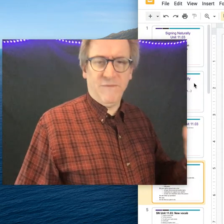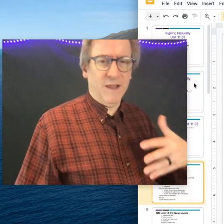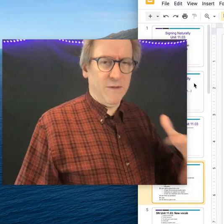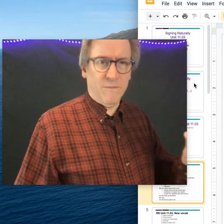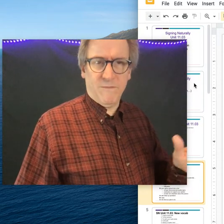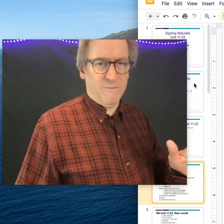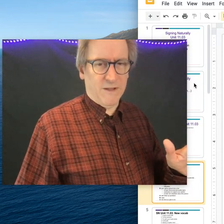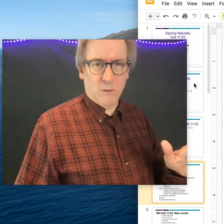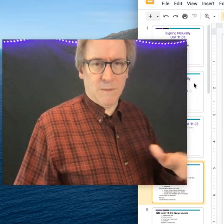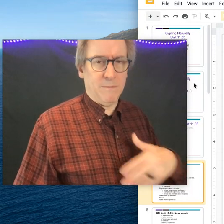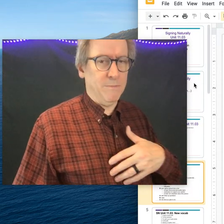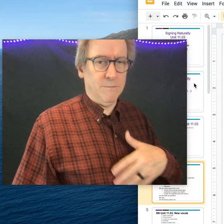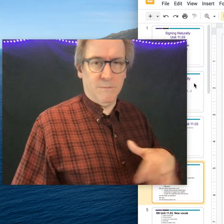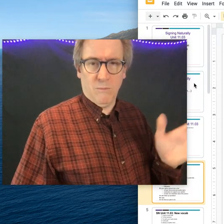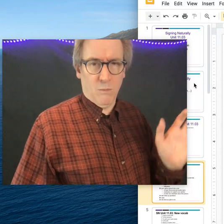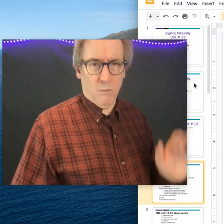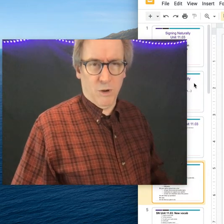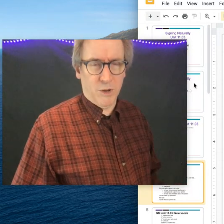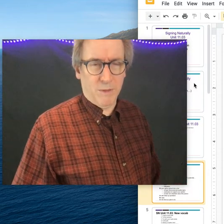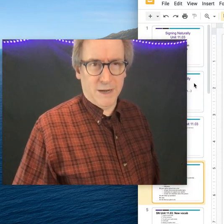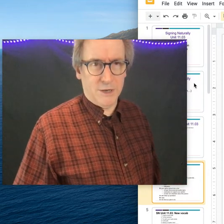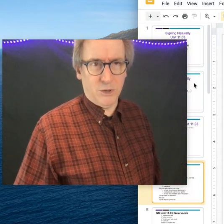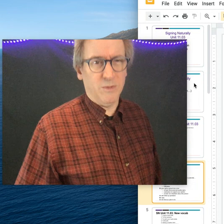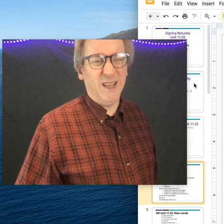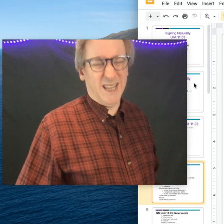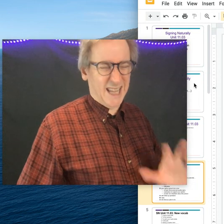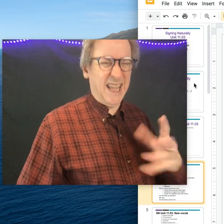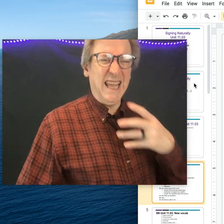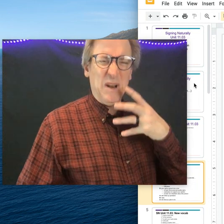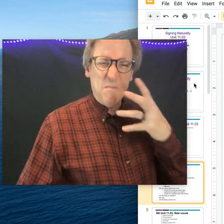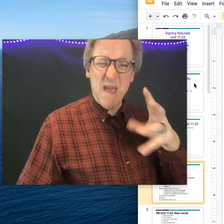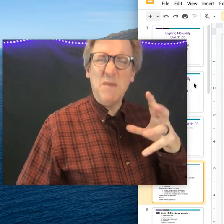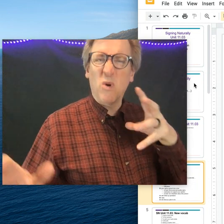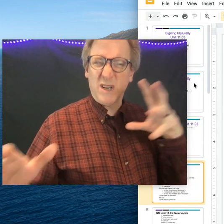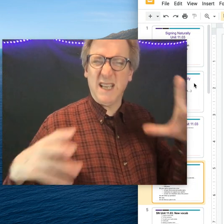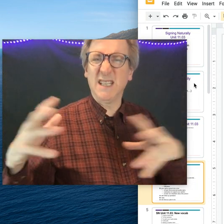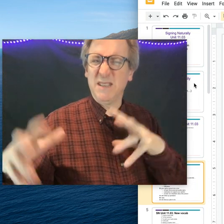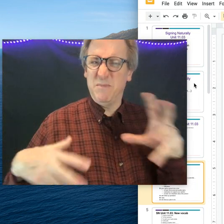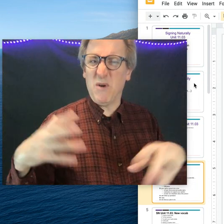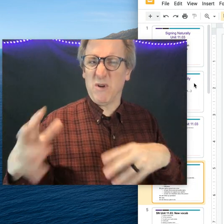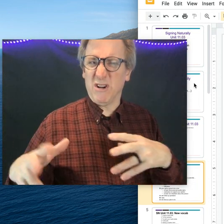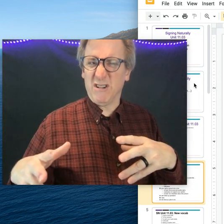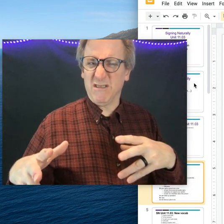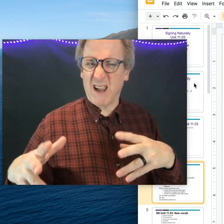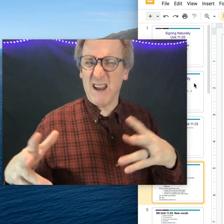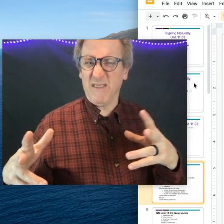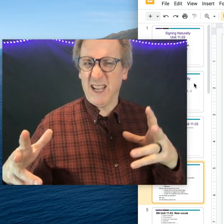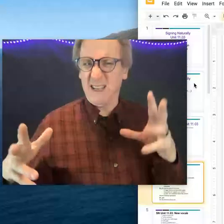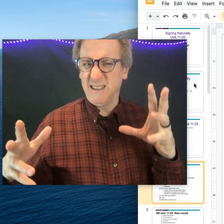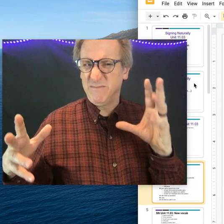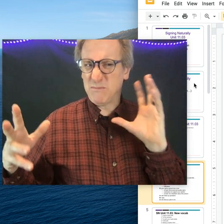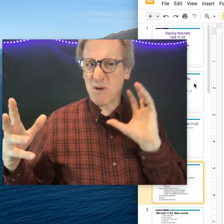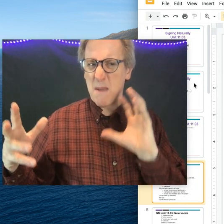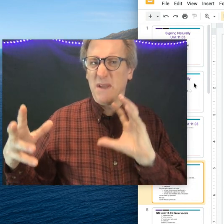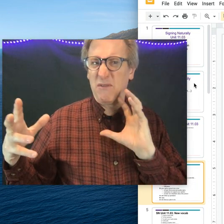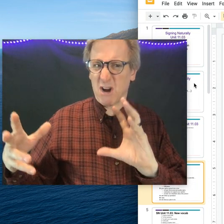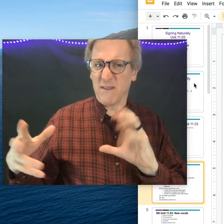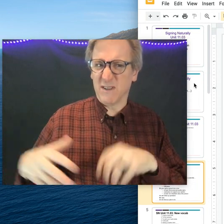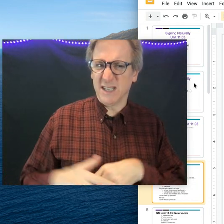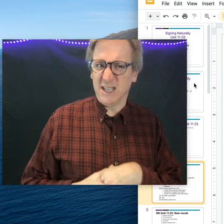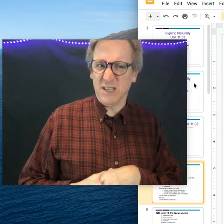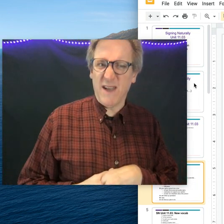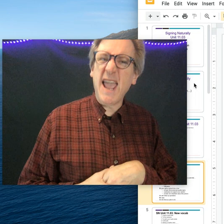And then you follow up, what do you plan to do? It'll make more sense, but we're kind of like prepping